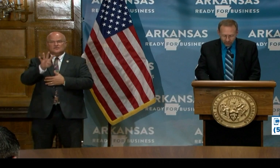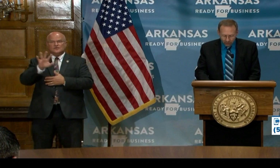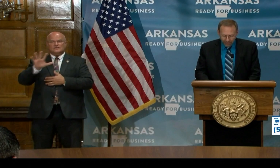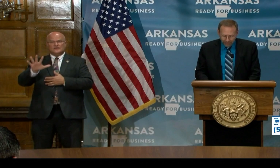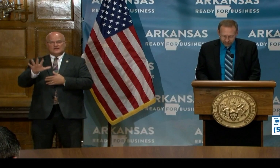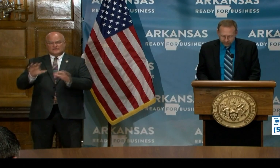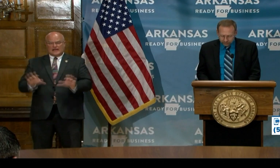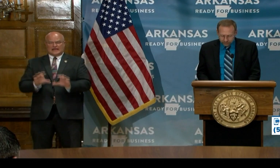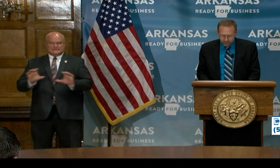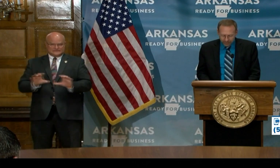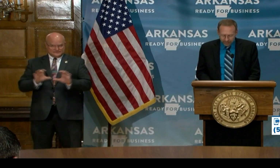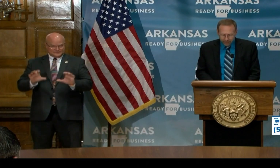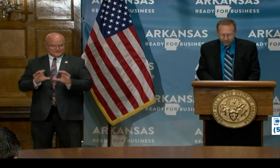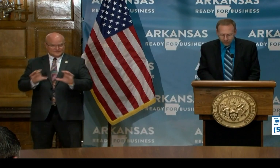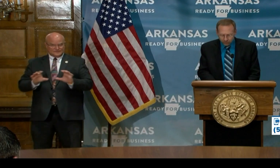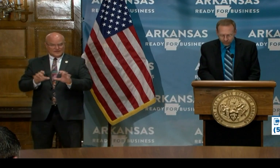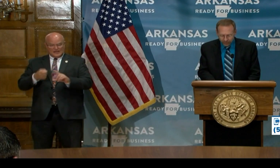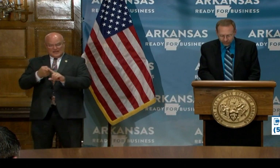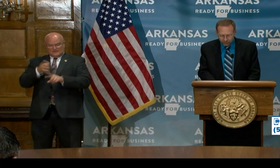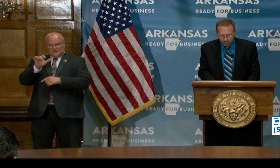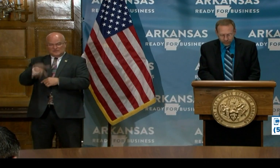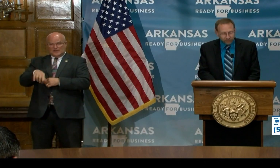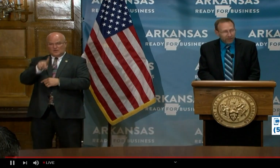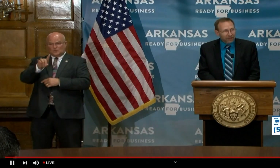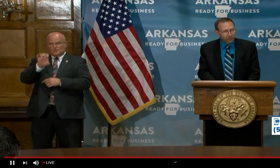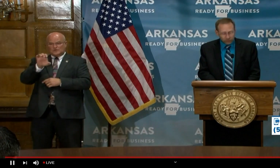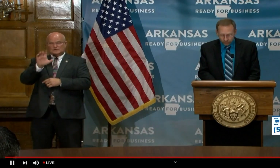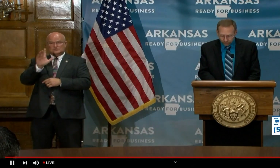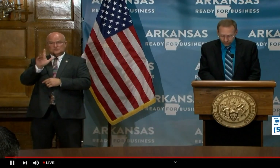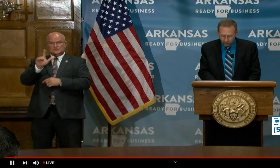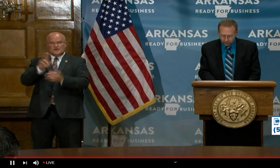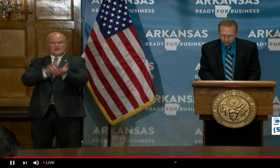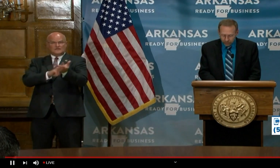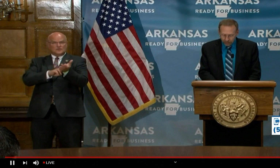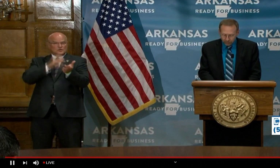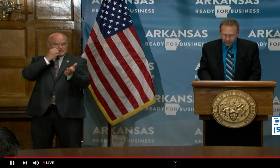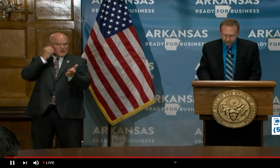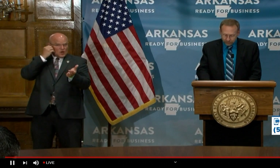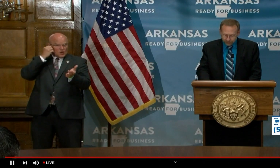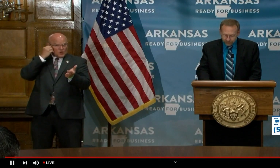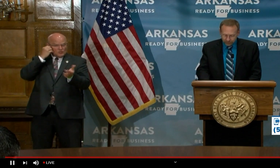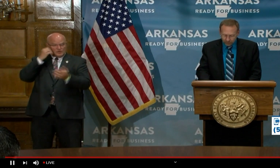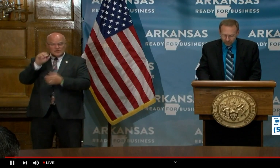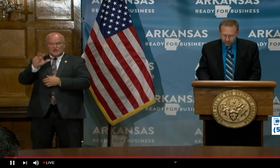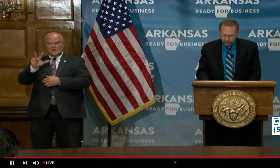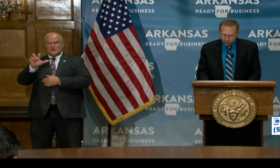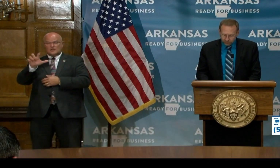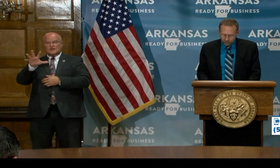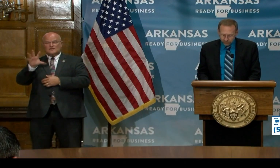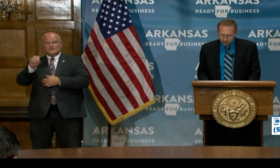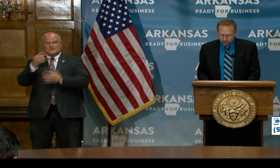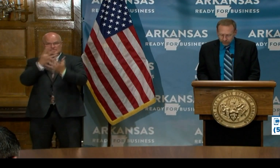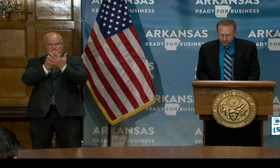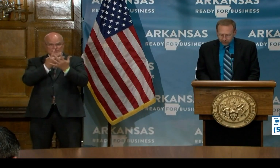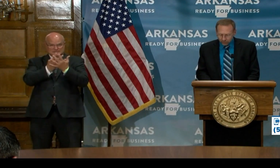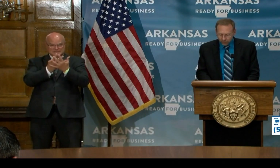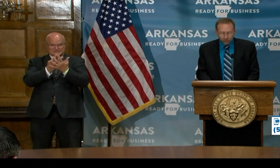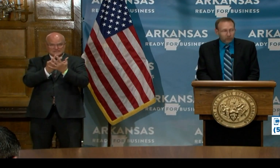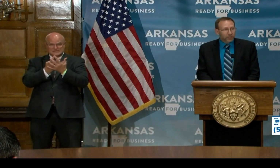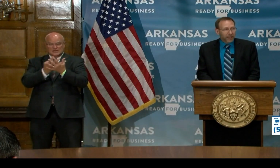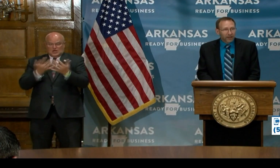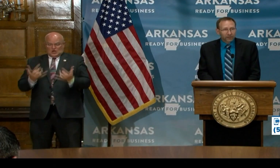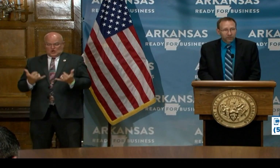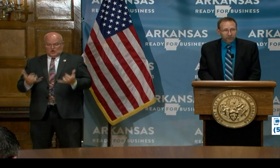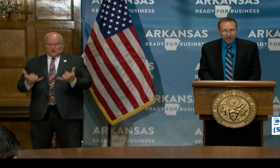5,545 are active. And of those, 125 are in nursing homes, 350 are in correctional facilities. So